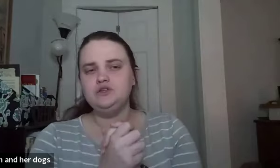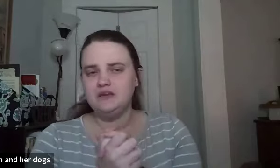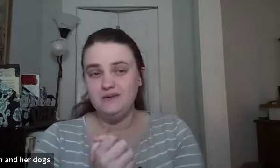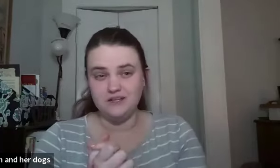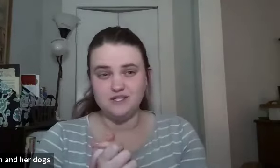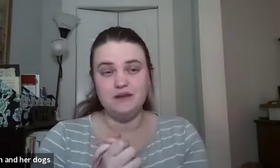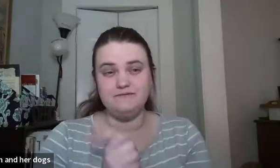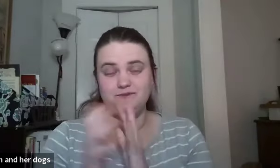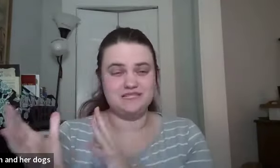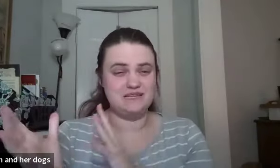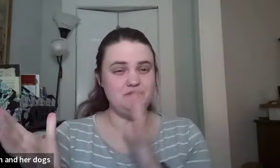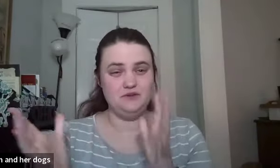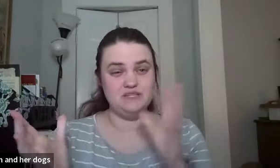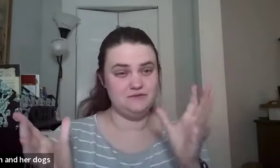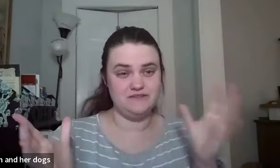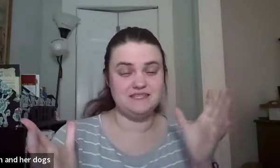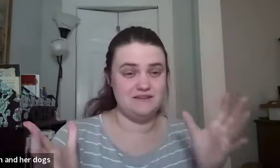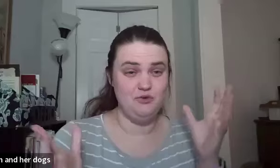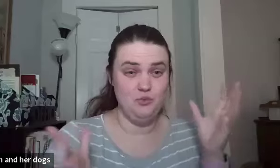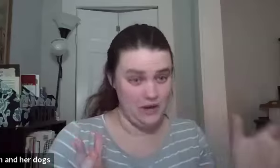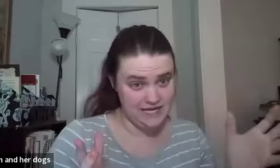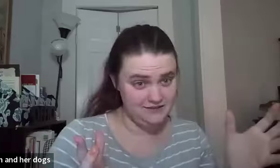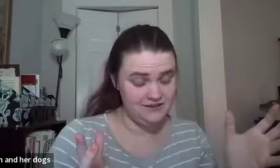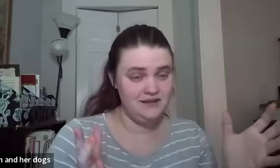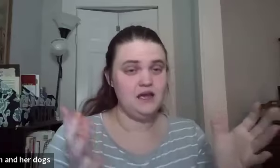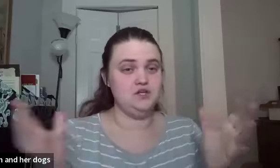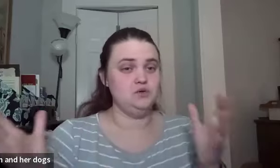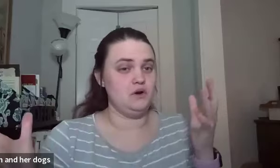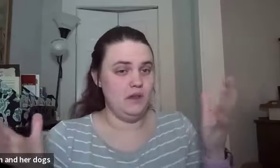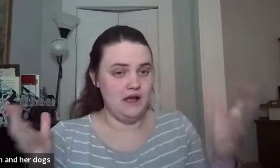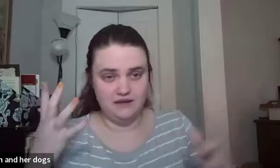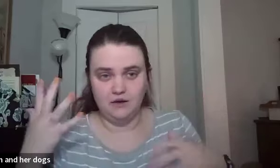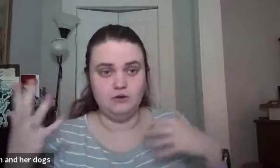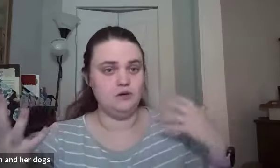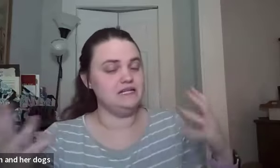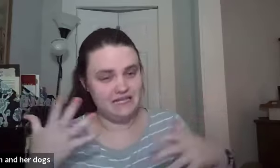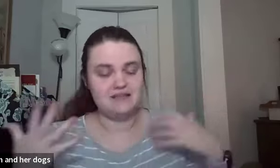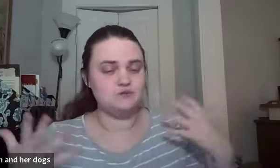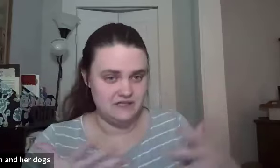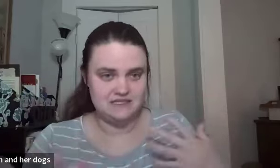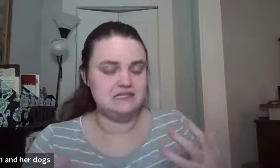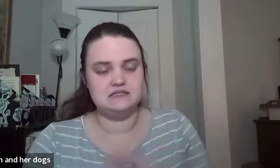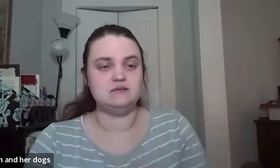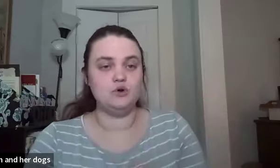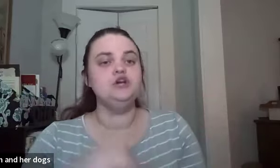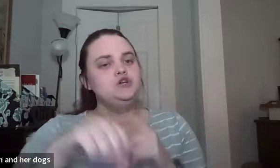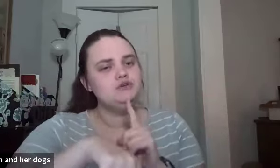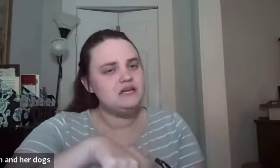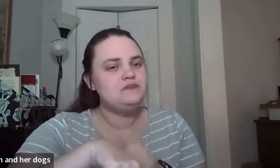You can also, if, for example, if you did forget the sign for when, and you were like, oh no, I need to ask when this is important. You can always